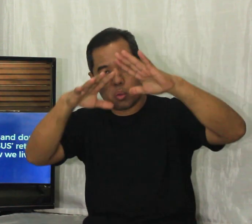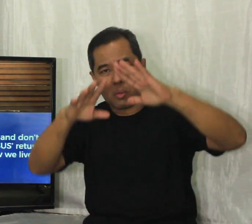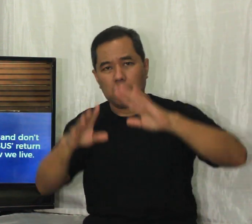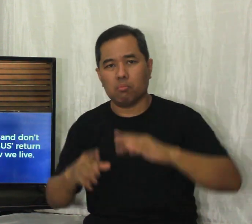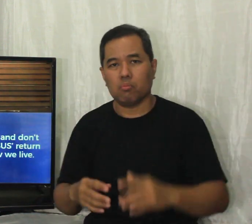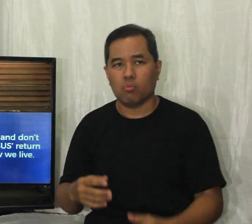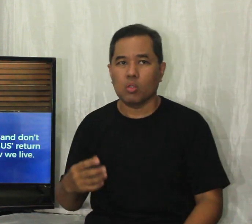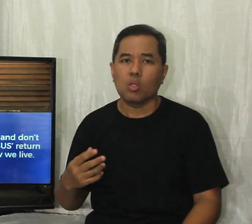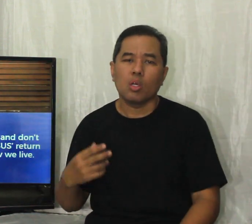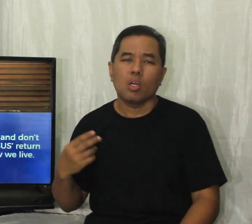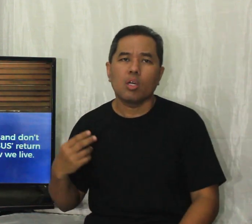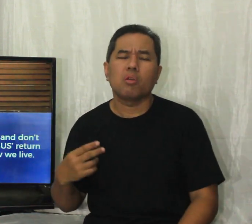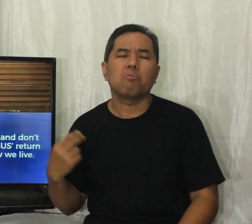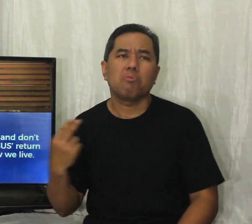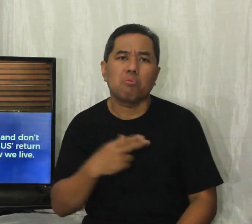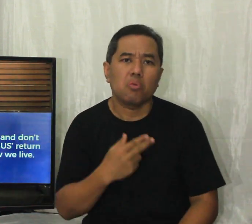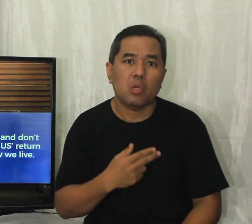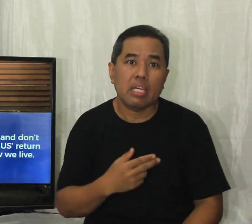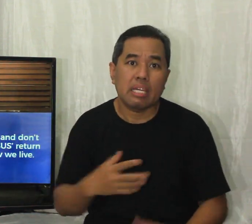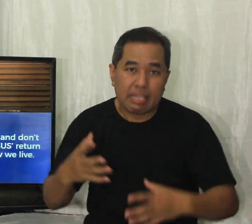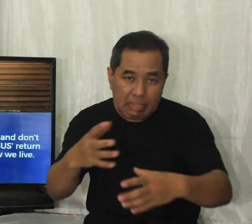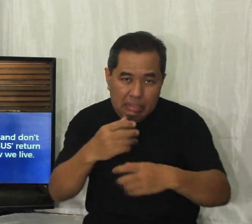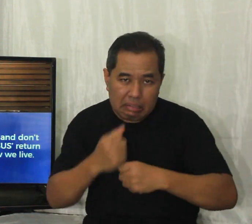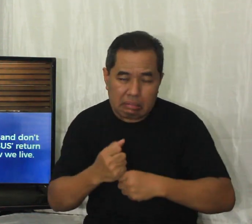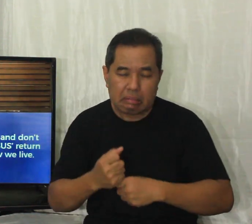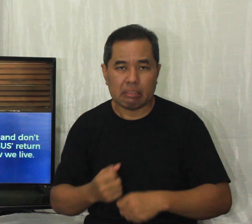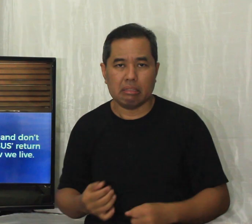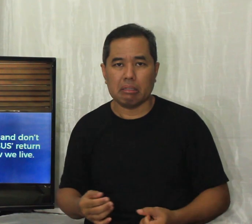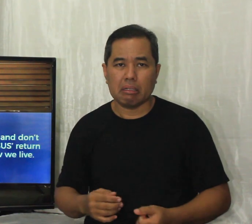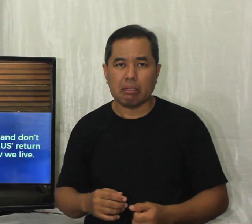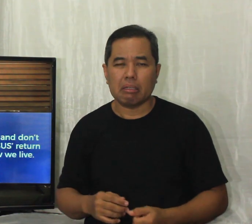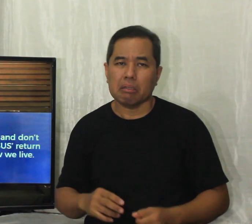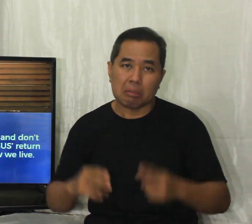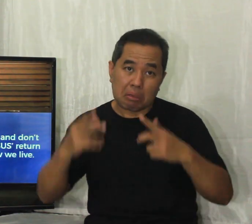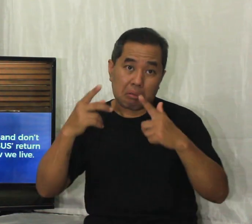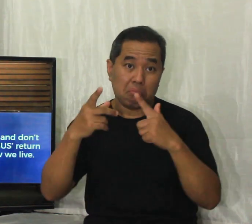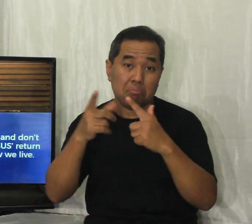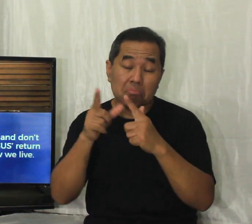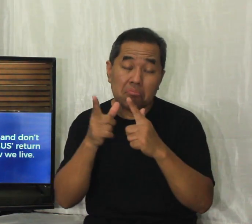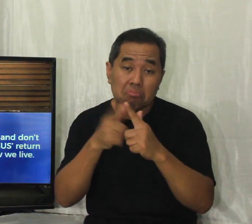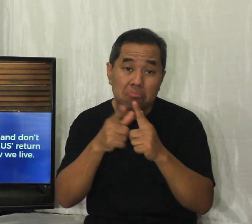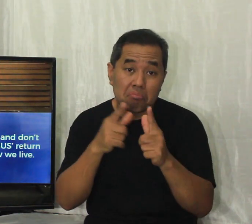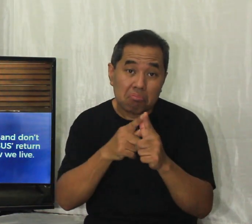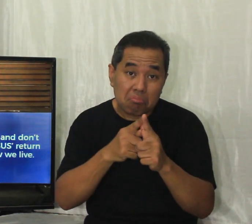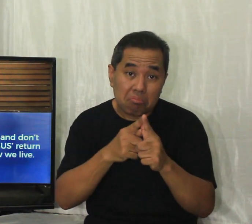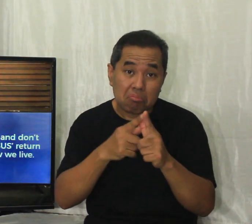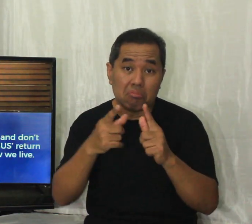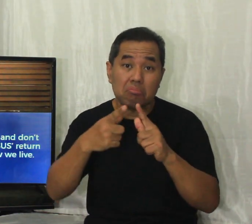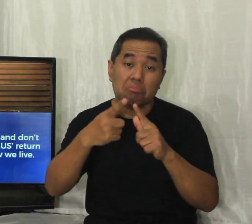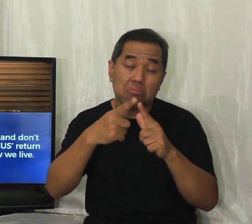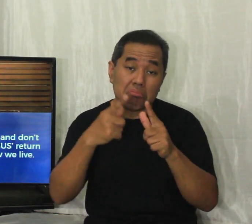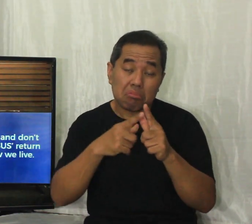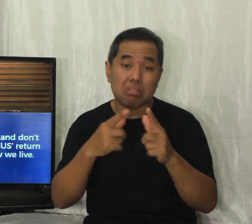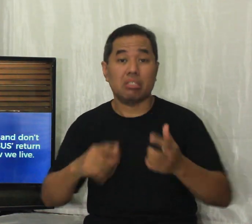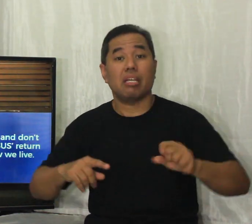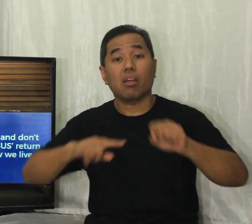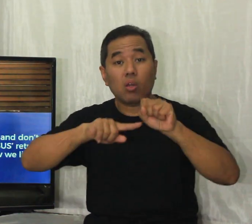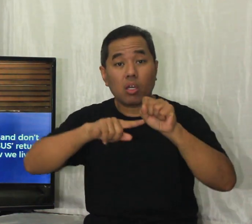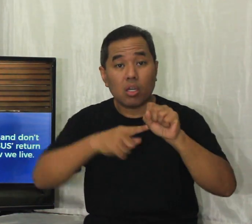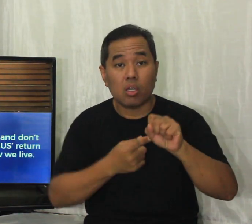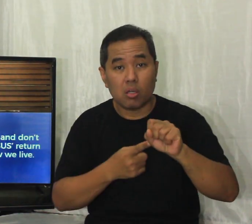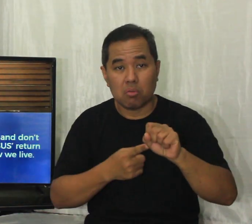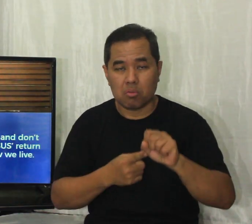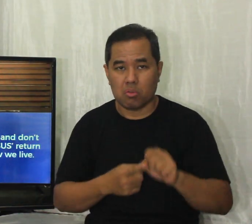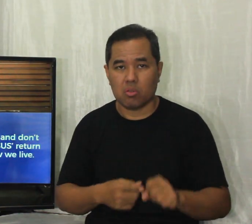secondhand source are the people and the individuals that were with Jesus when he was here on earth. And they're